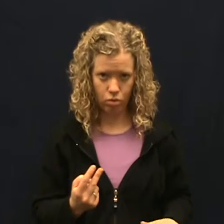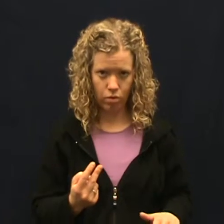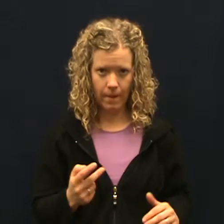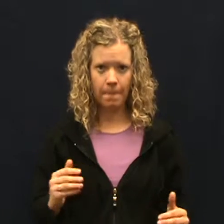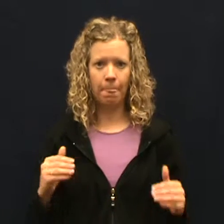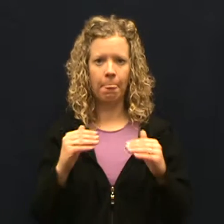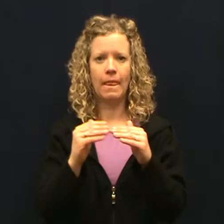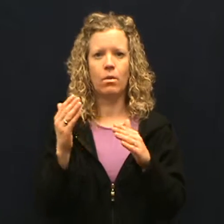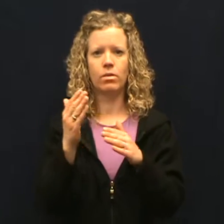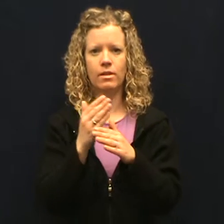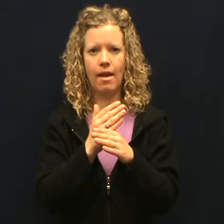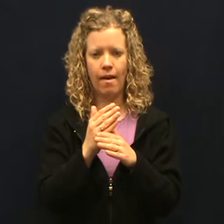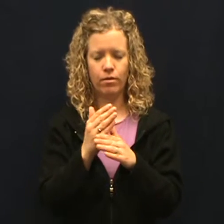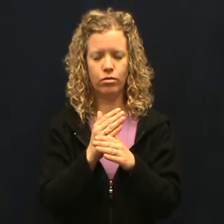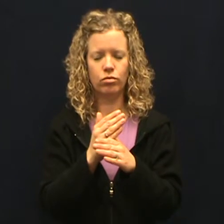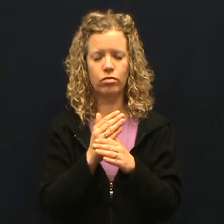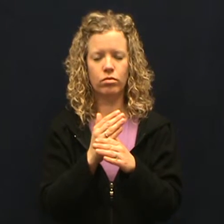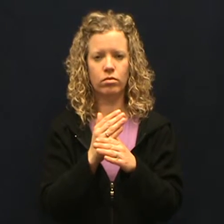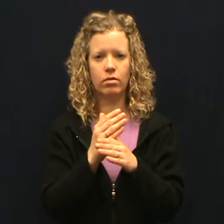average accounts receivable.